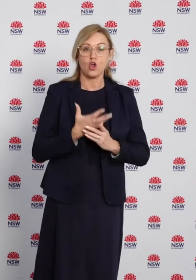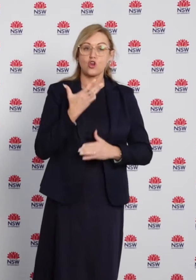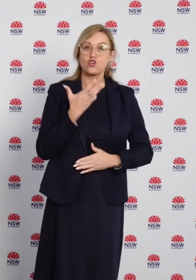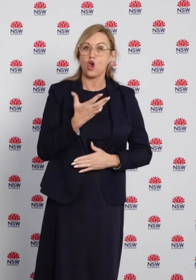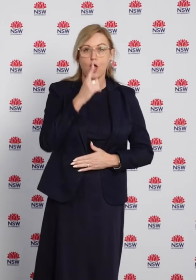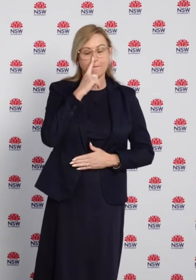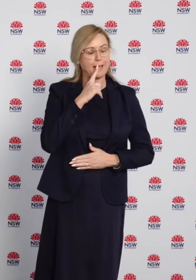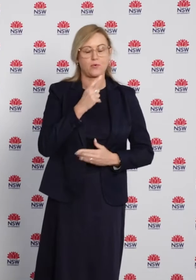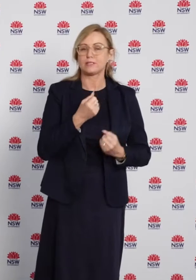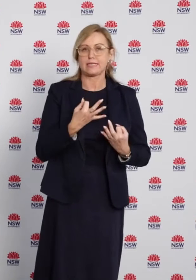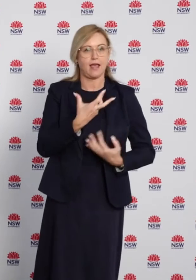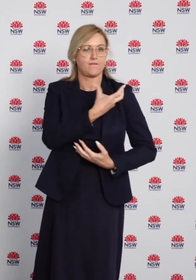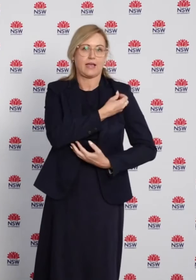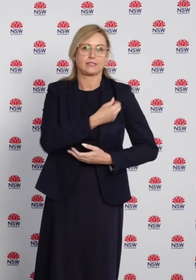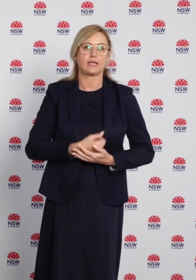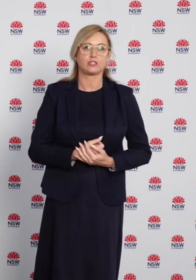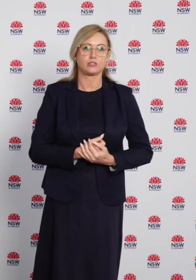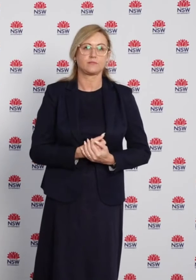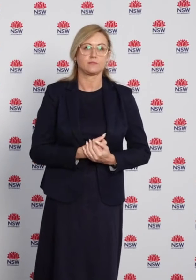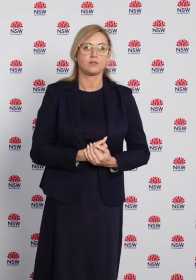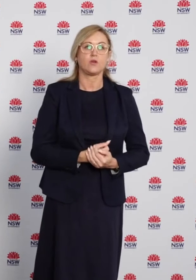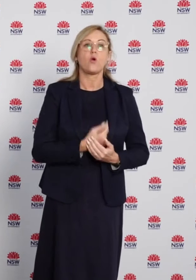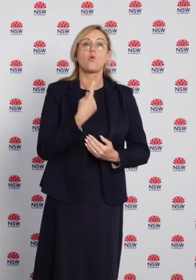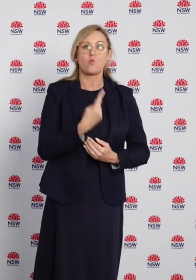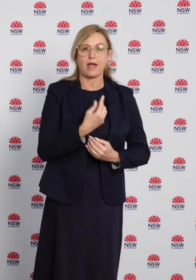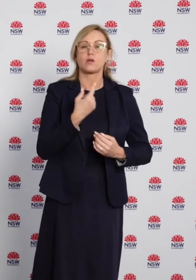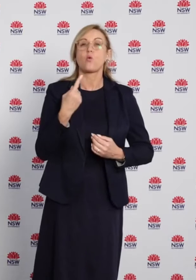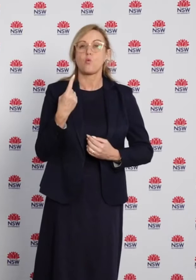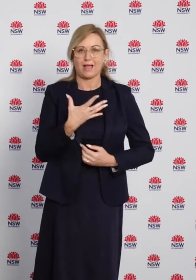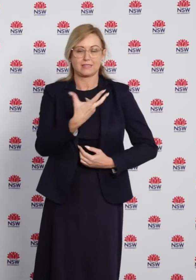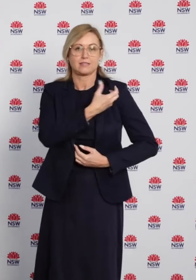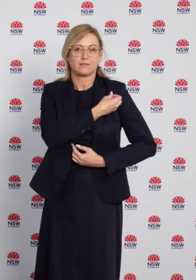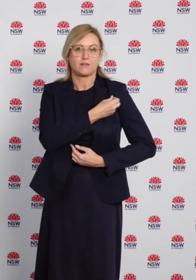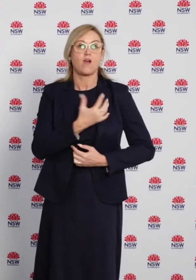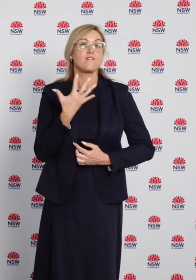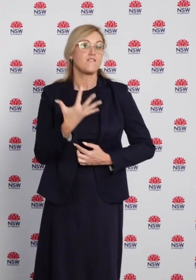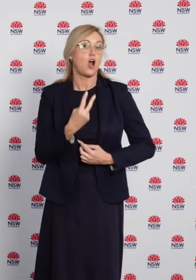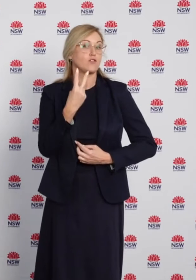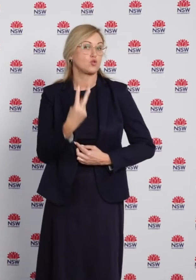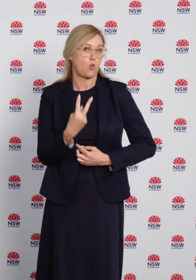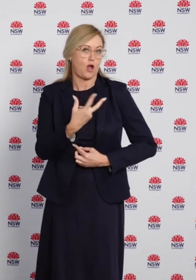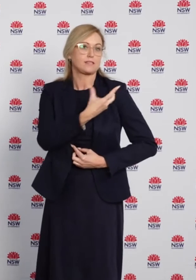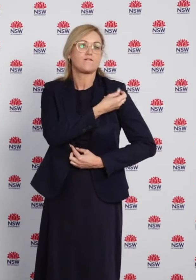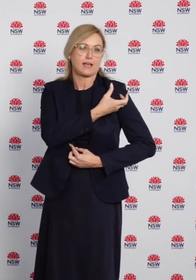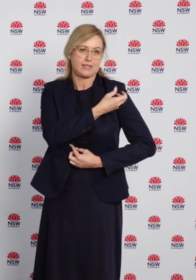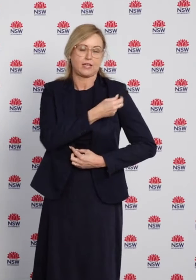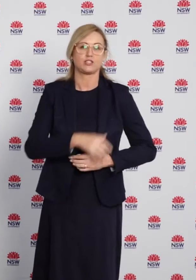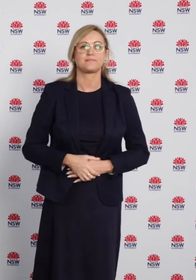not vaccinated. 1 had received 1 dose of COVID vaccine and 5 had received 2 doses of COVID